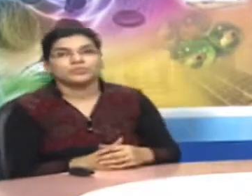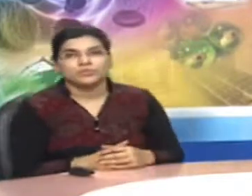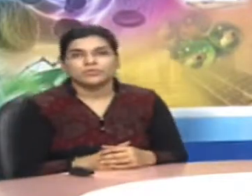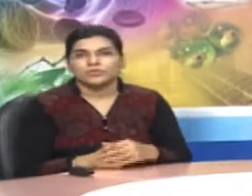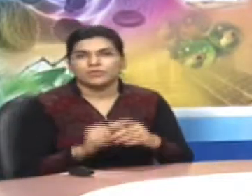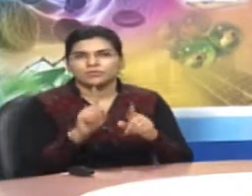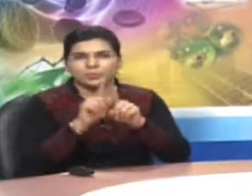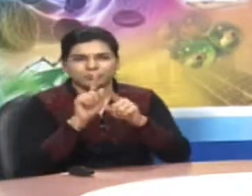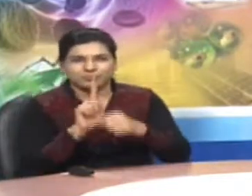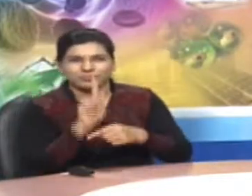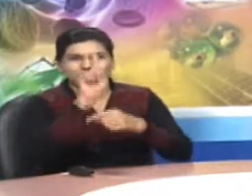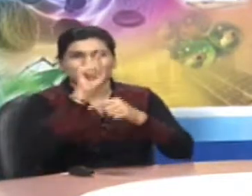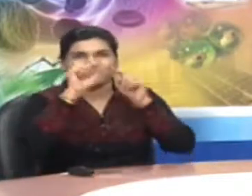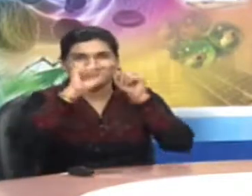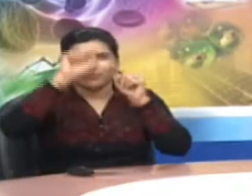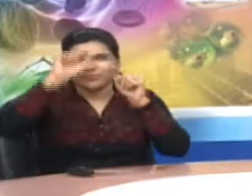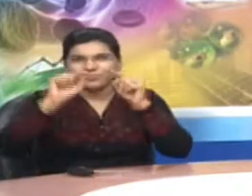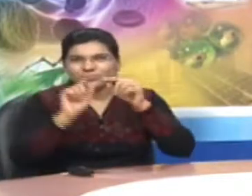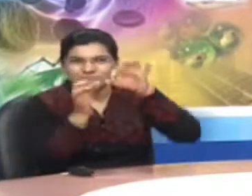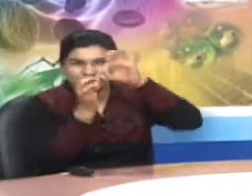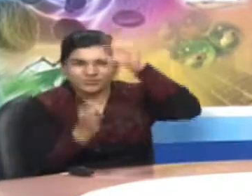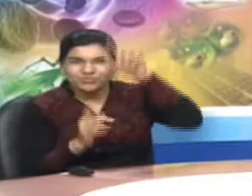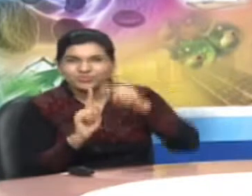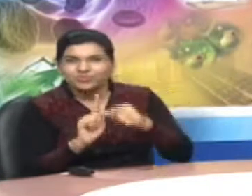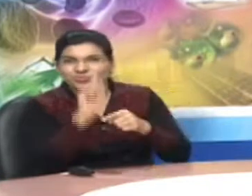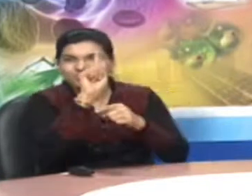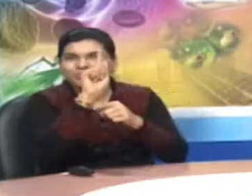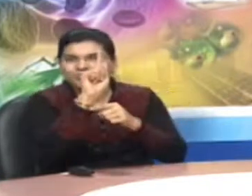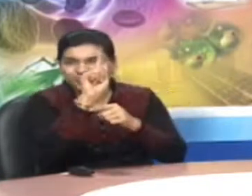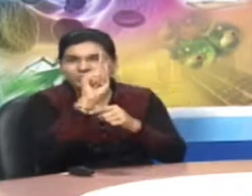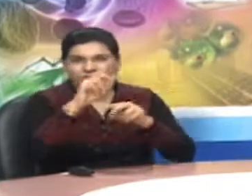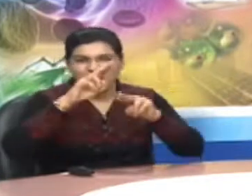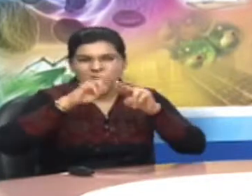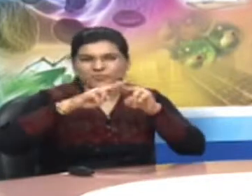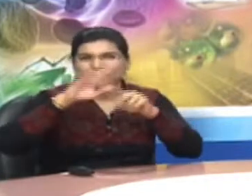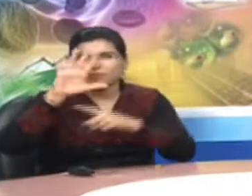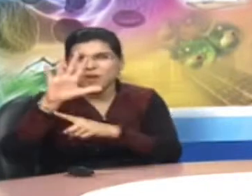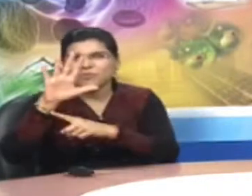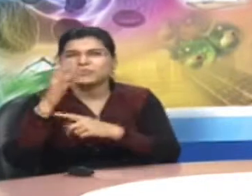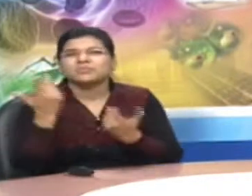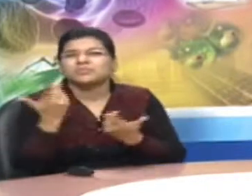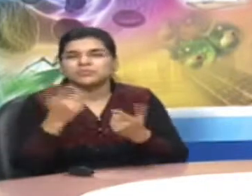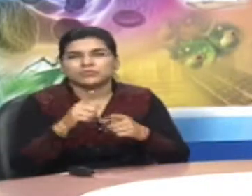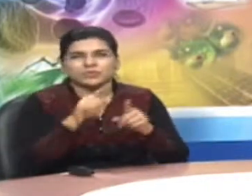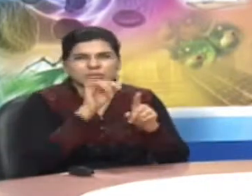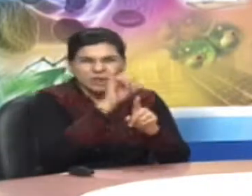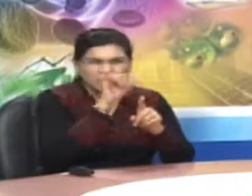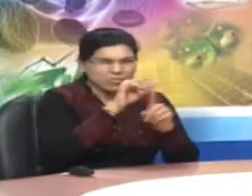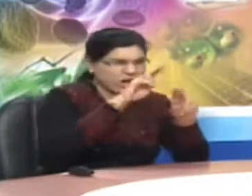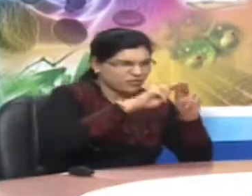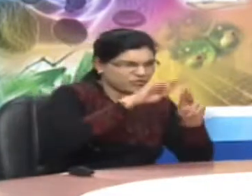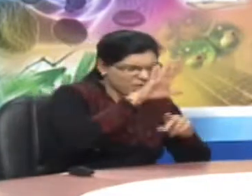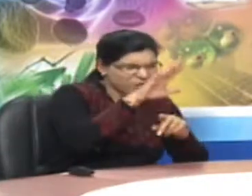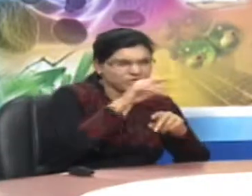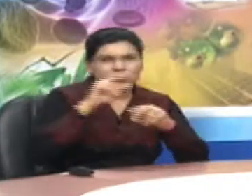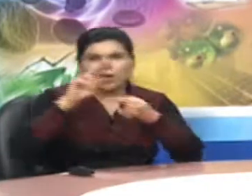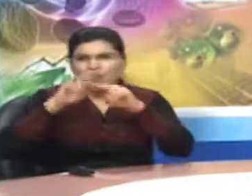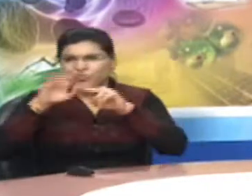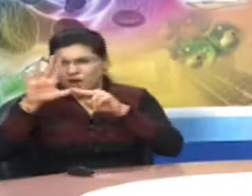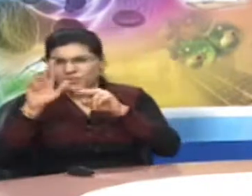By clicking on arrow that goes upwards, plus F5 is to